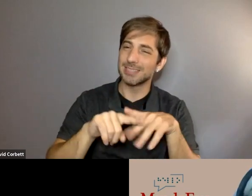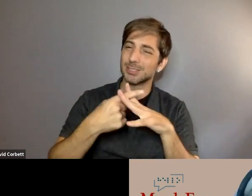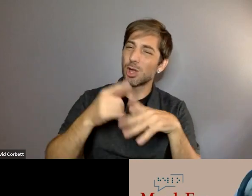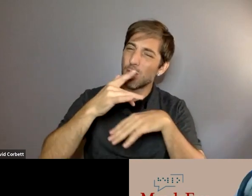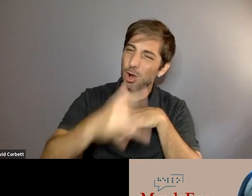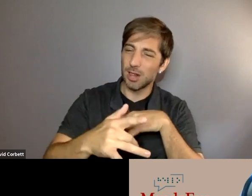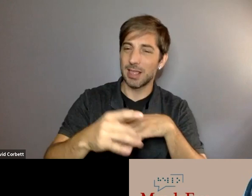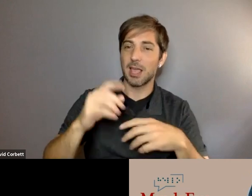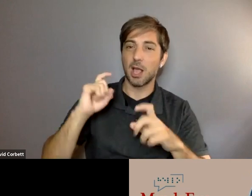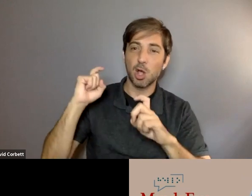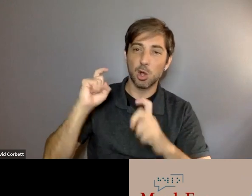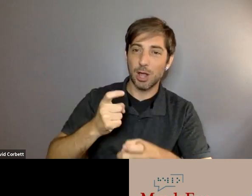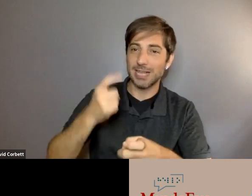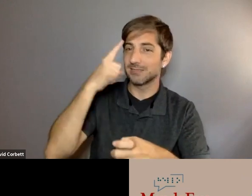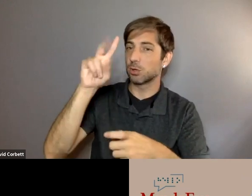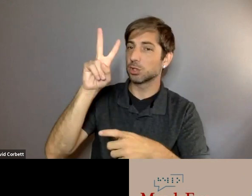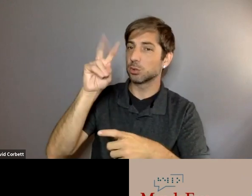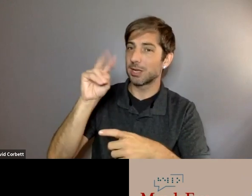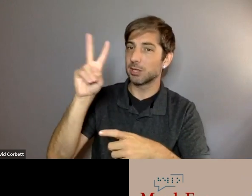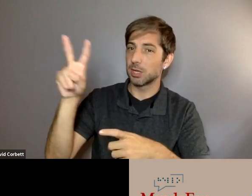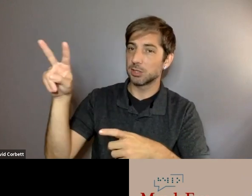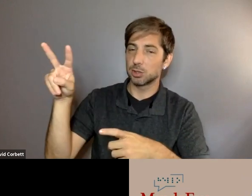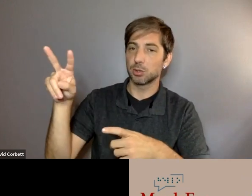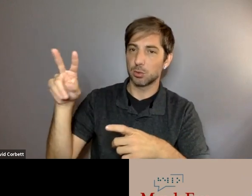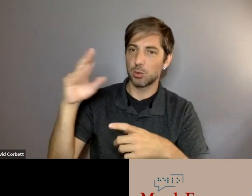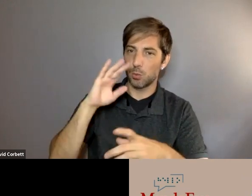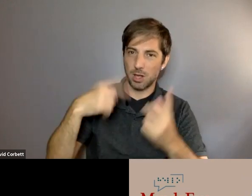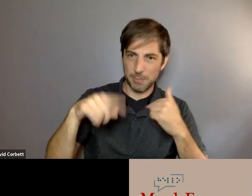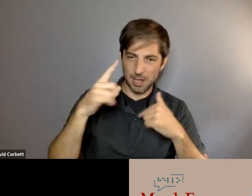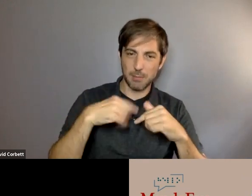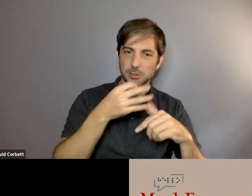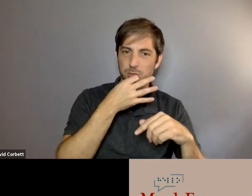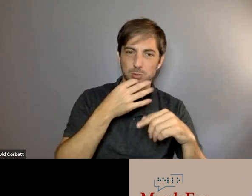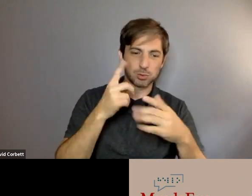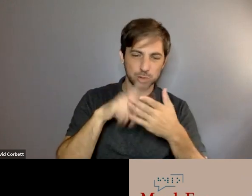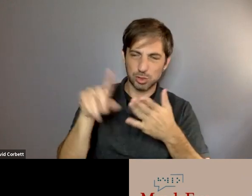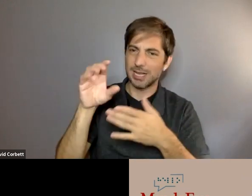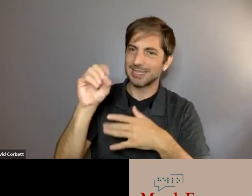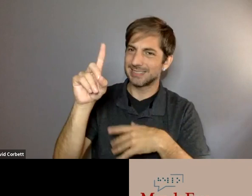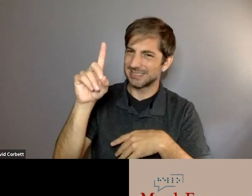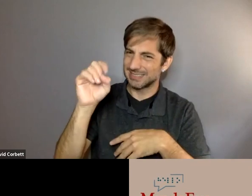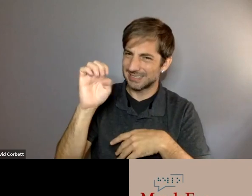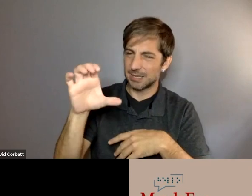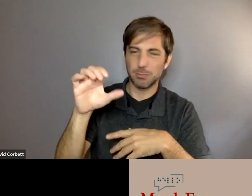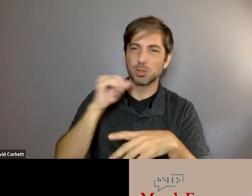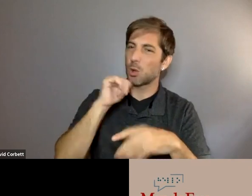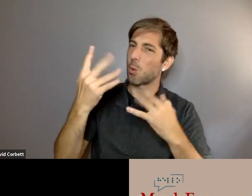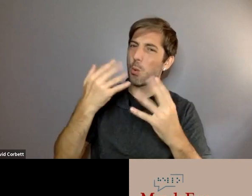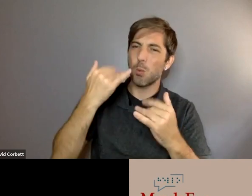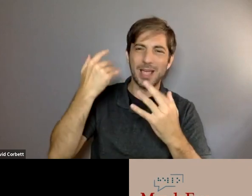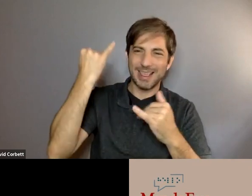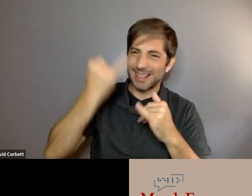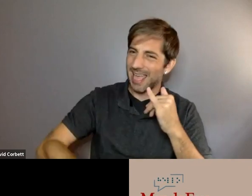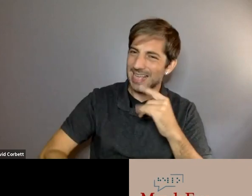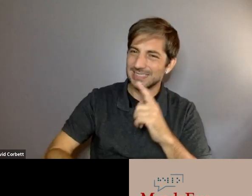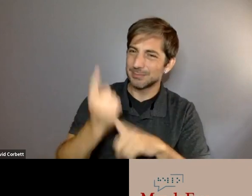will be announced. The guidelines will come out in December. Check those out early. Don't wait till the last minute because